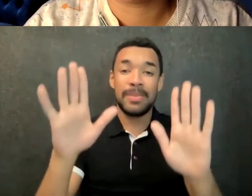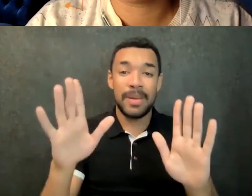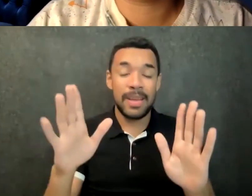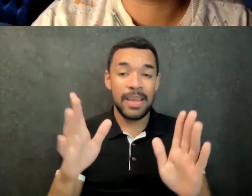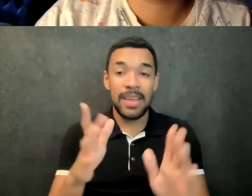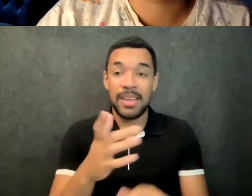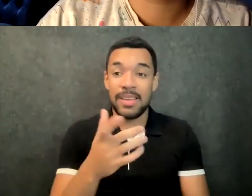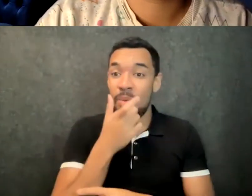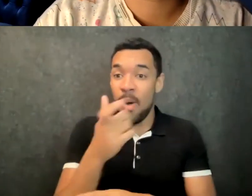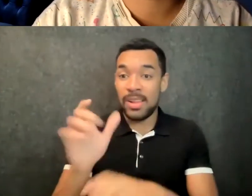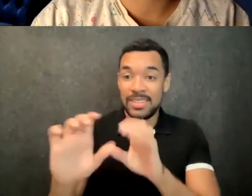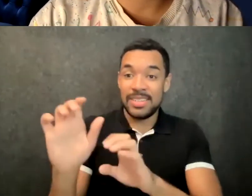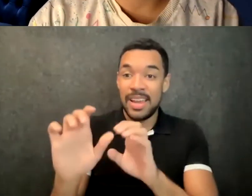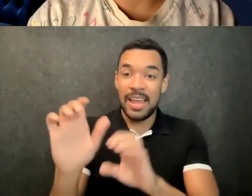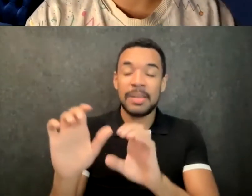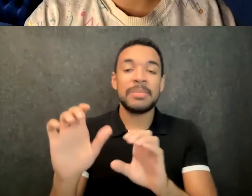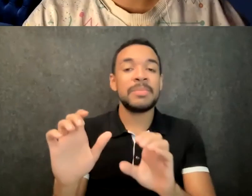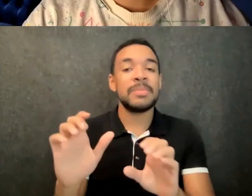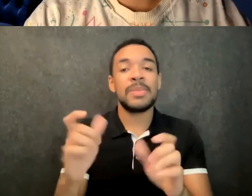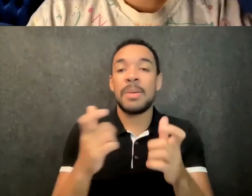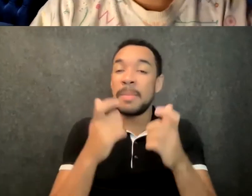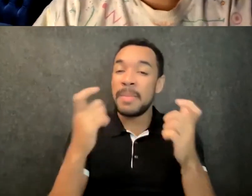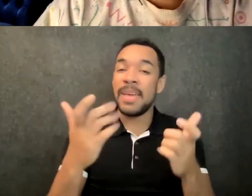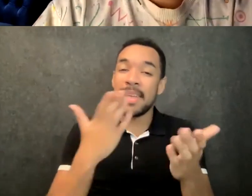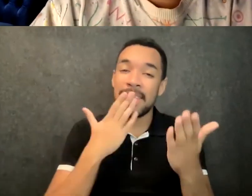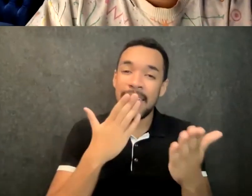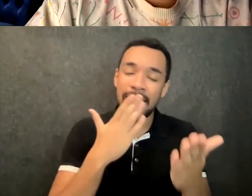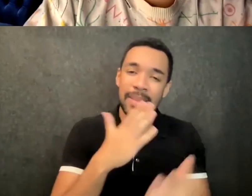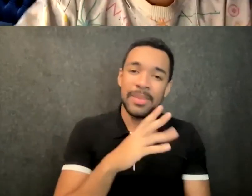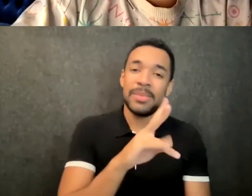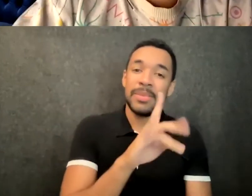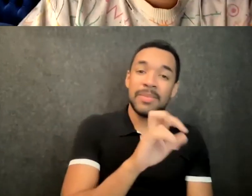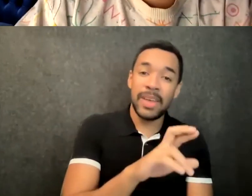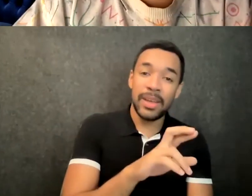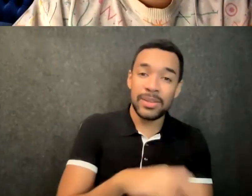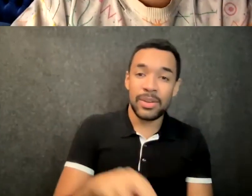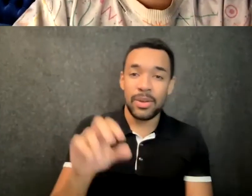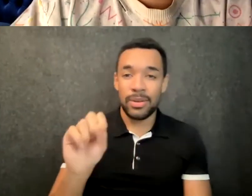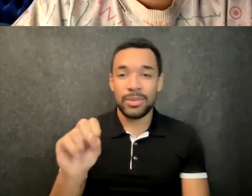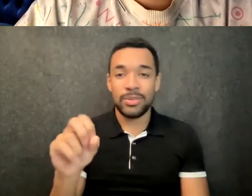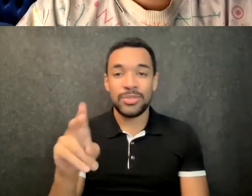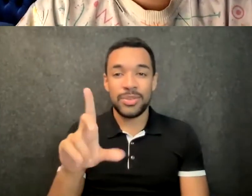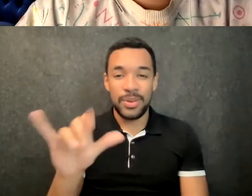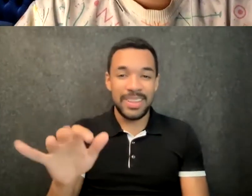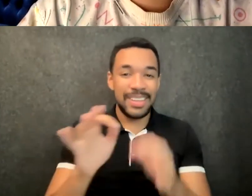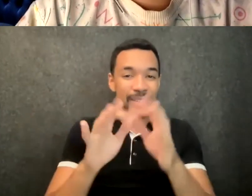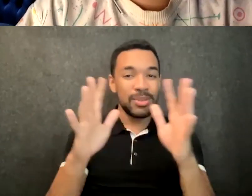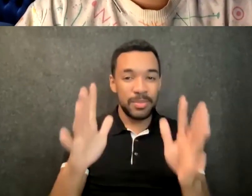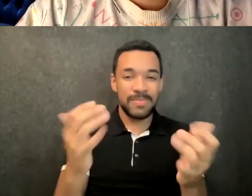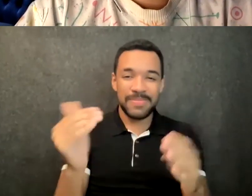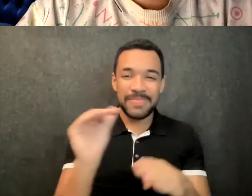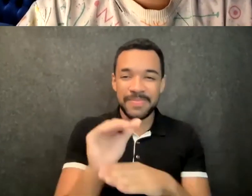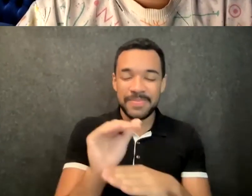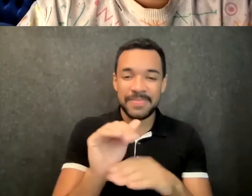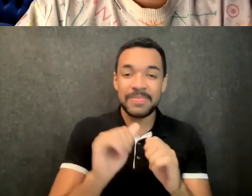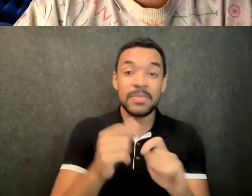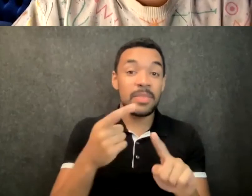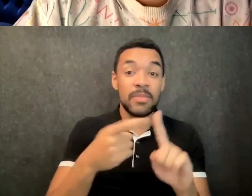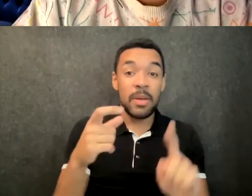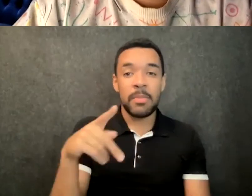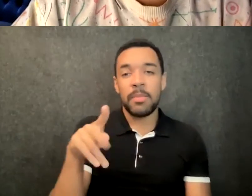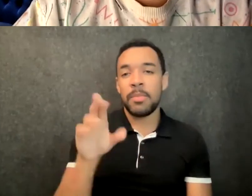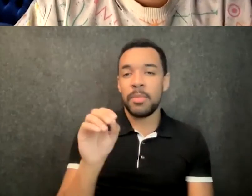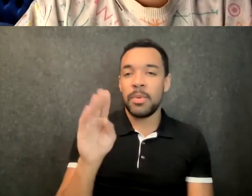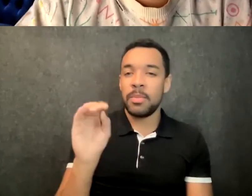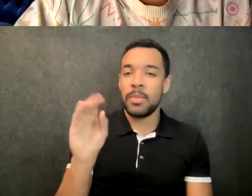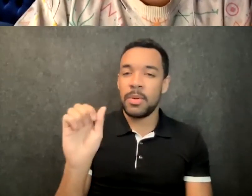chat. A big thank you to Victor and Shirley for being our interpreters for this evening from Pro Bono